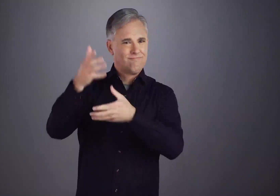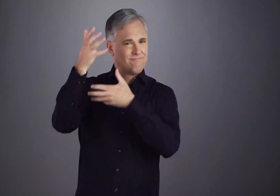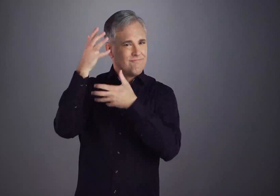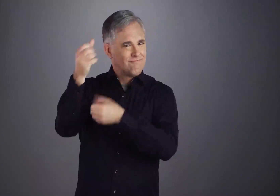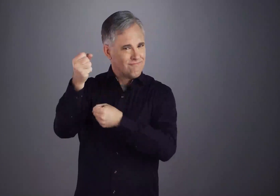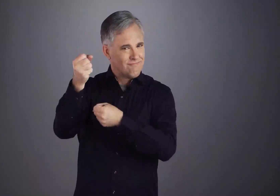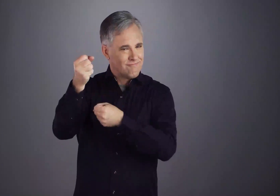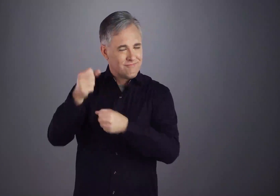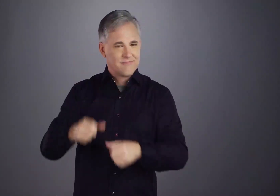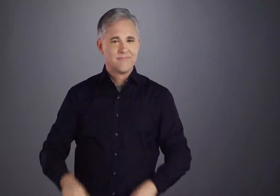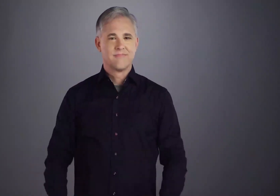upon God.